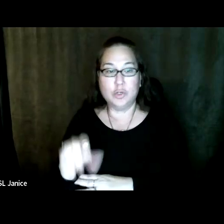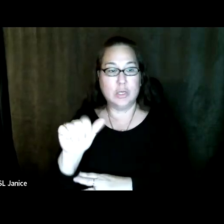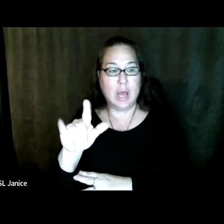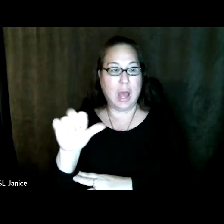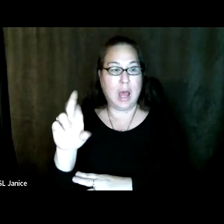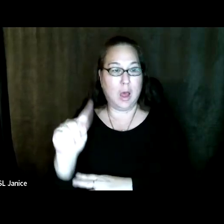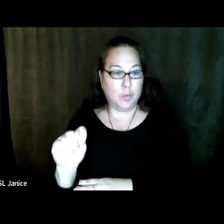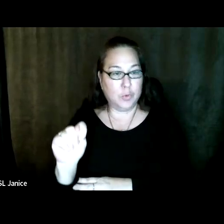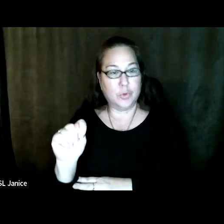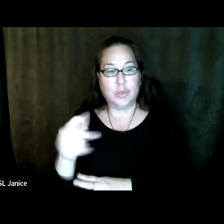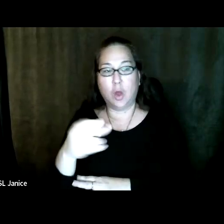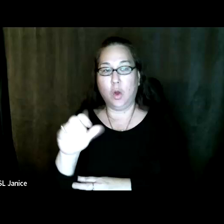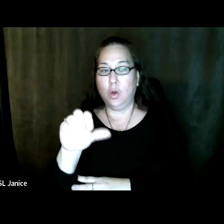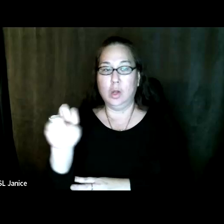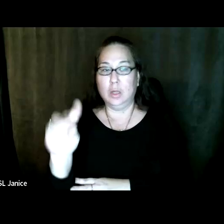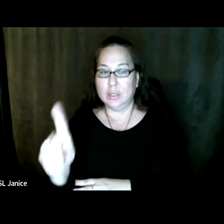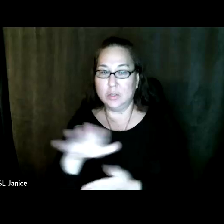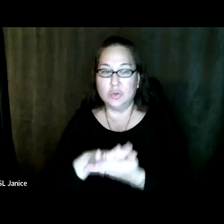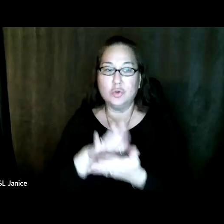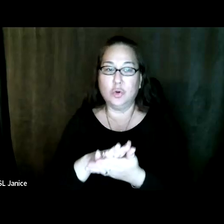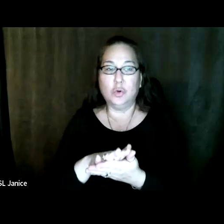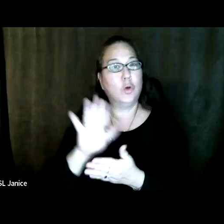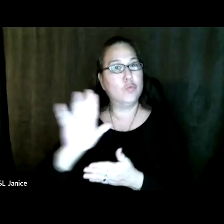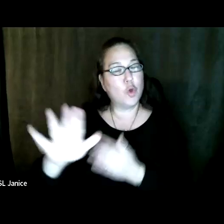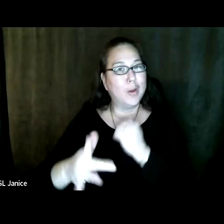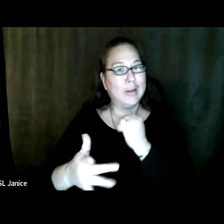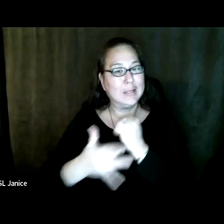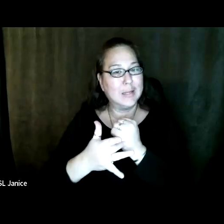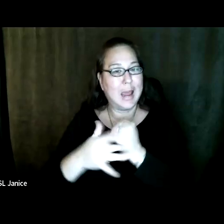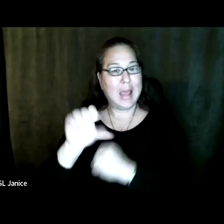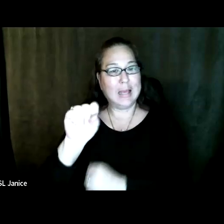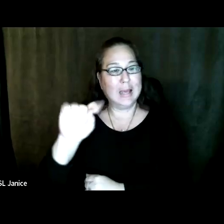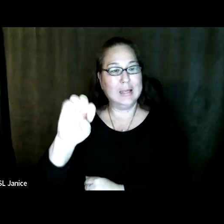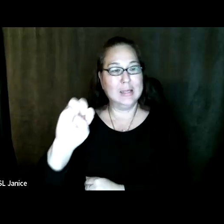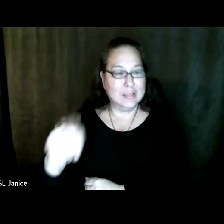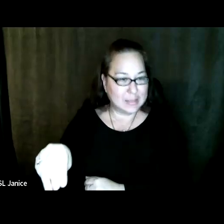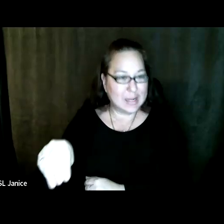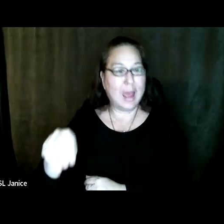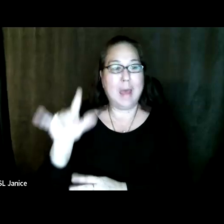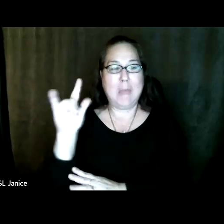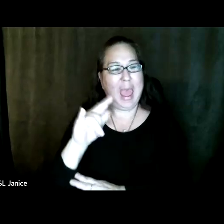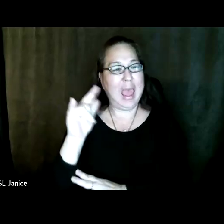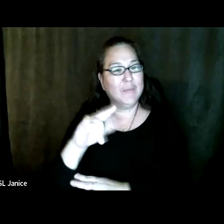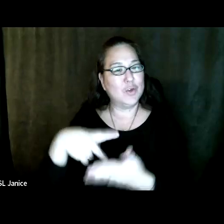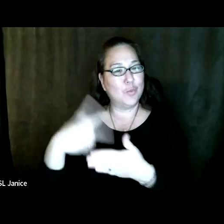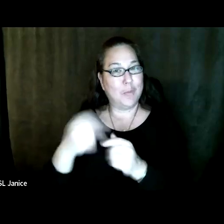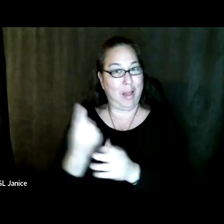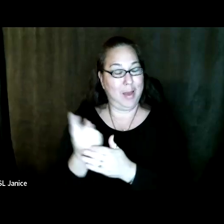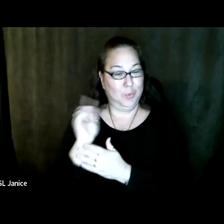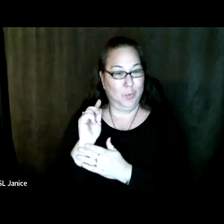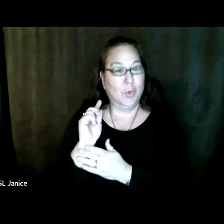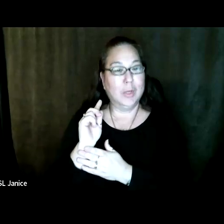week and urged students to keep flying high during a special ceremony highlighting scholarship and career